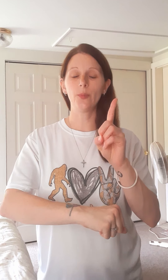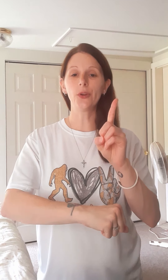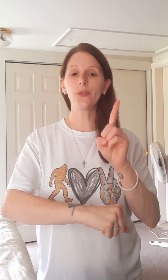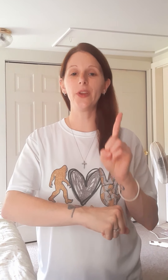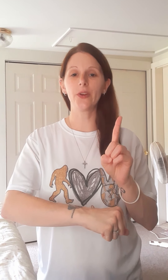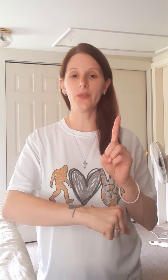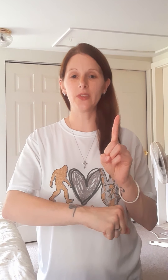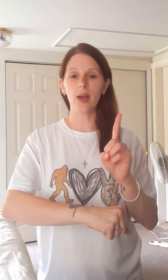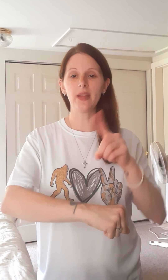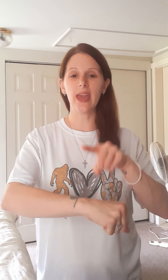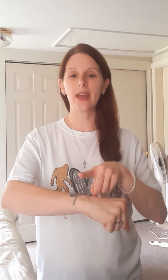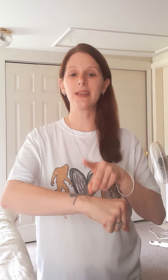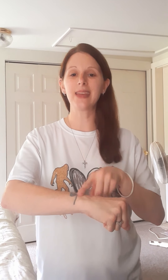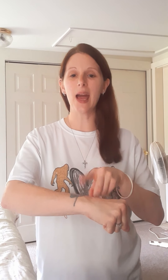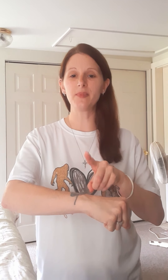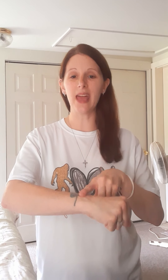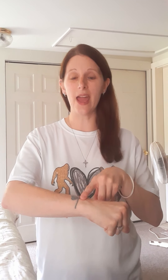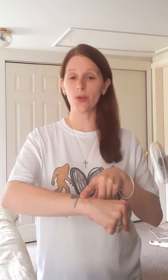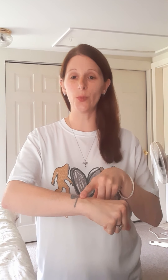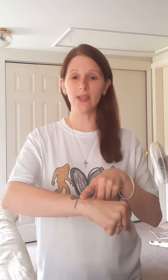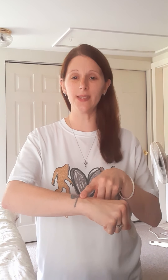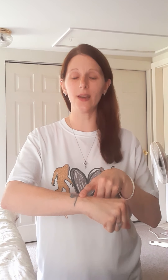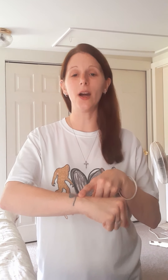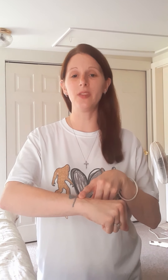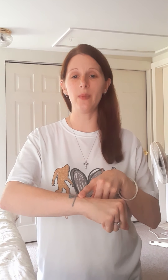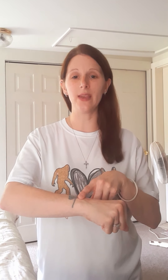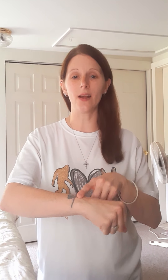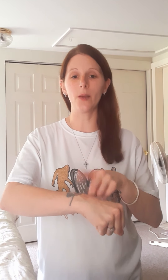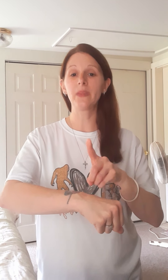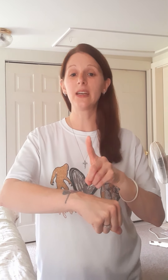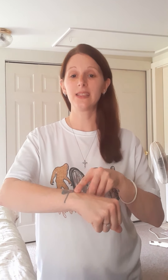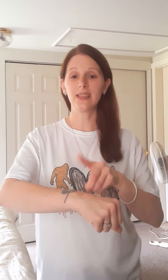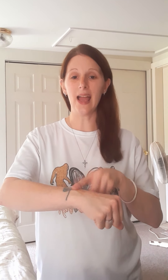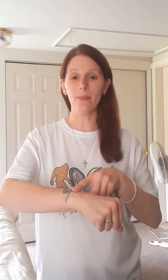pointer finger of your dominant hand taps at your wrist of the base arm. Time.